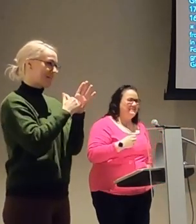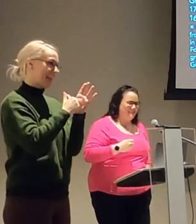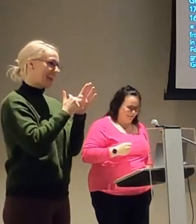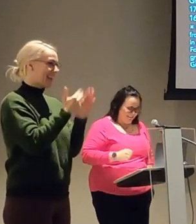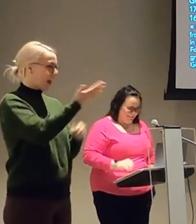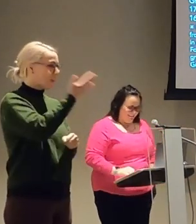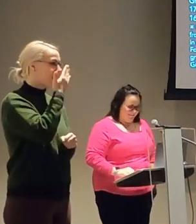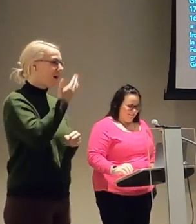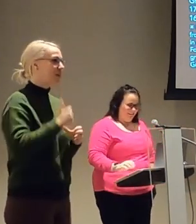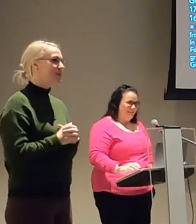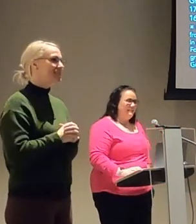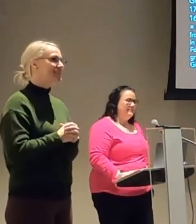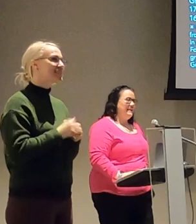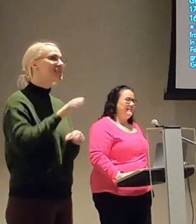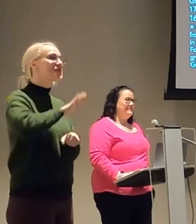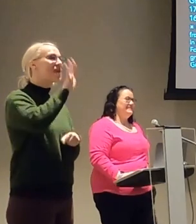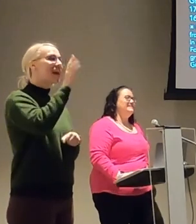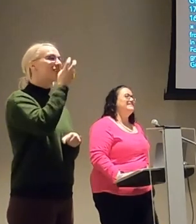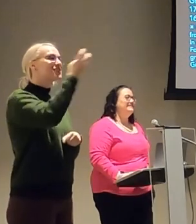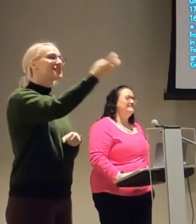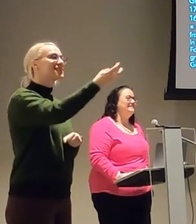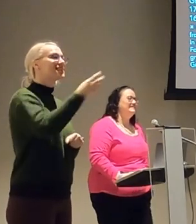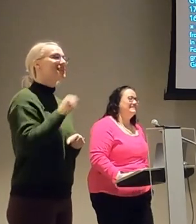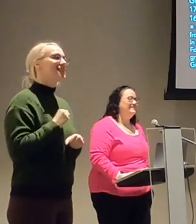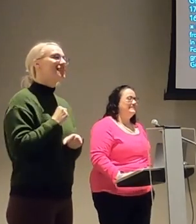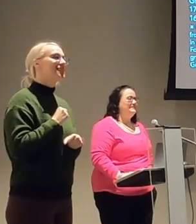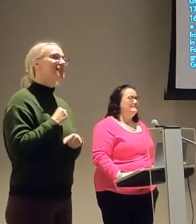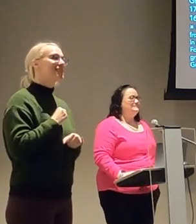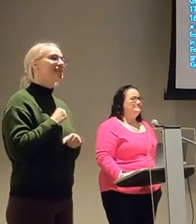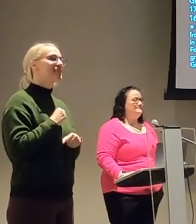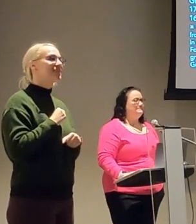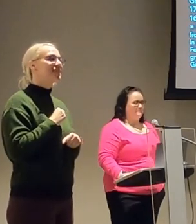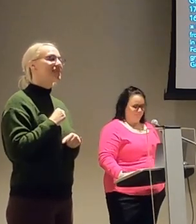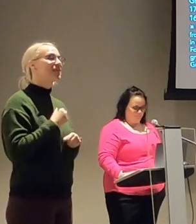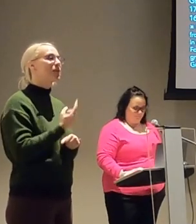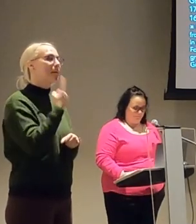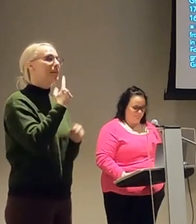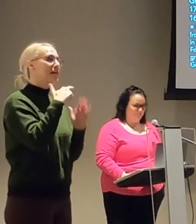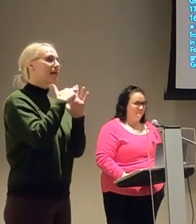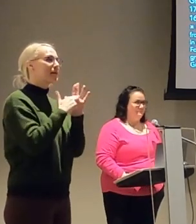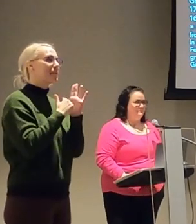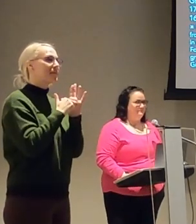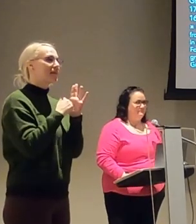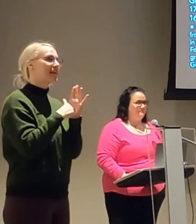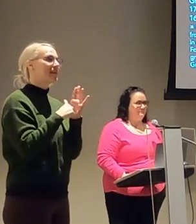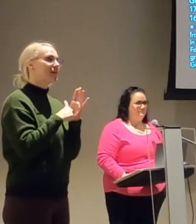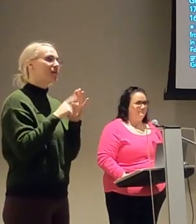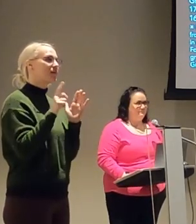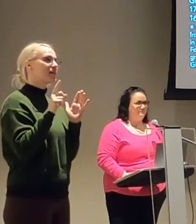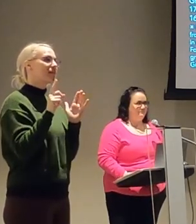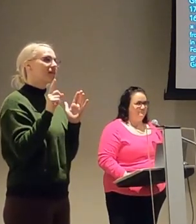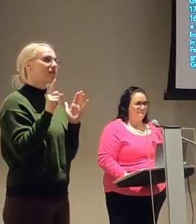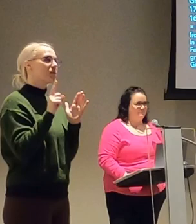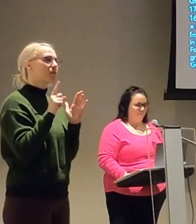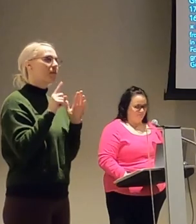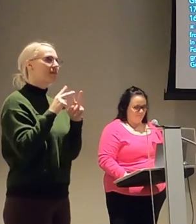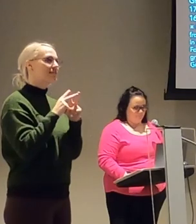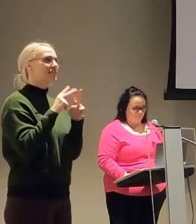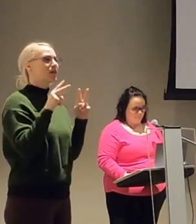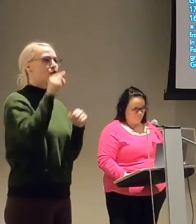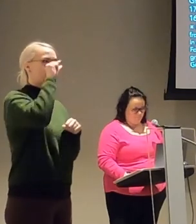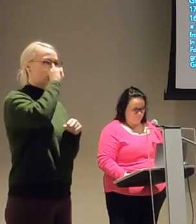up close? Question. Yes. The one where it's very